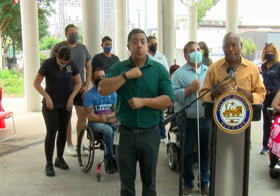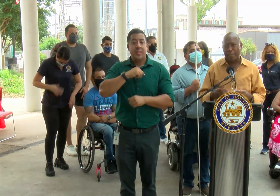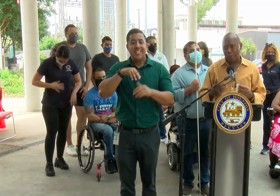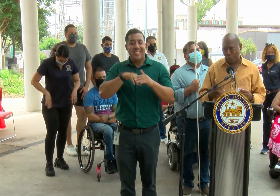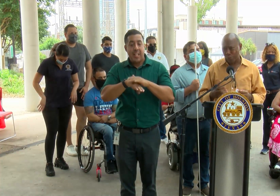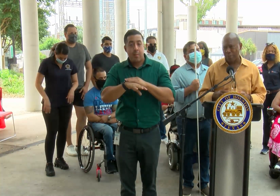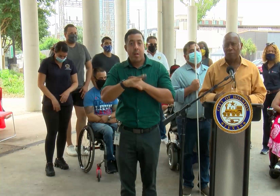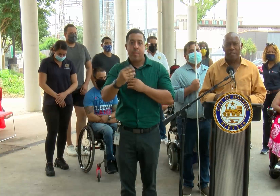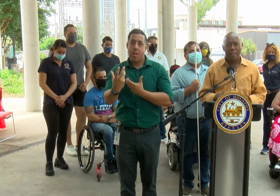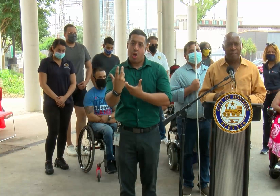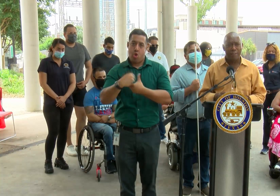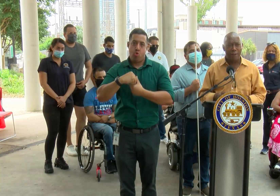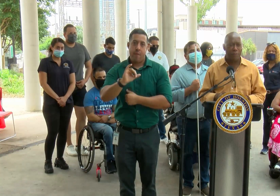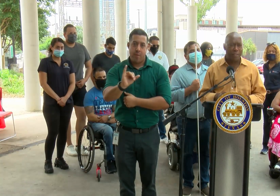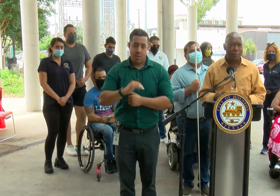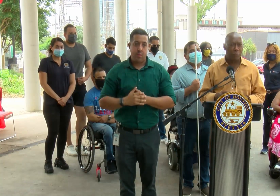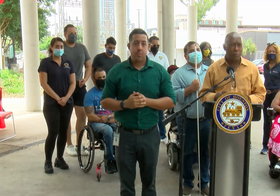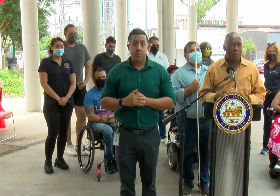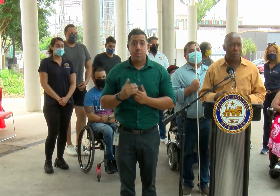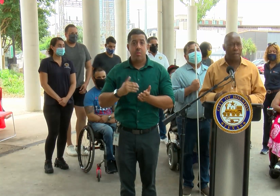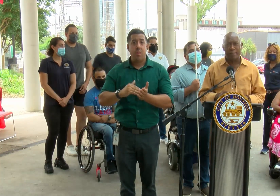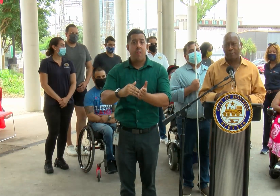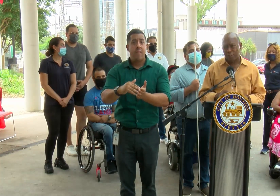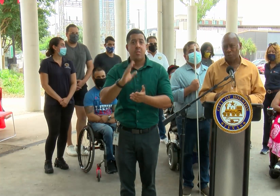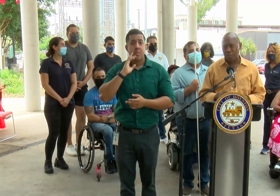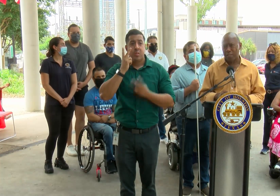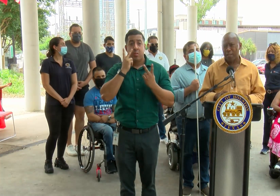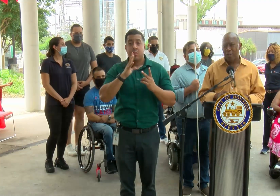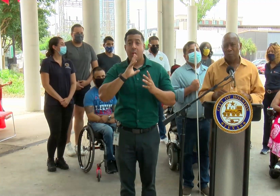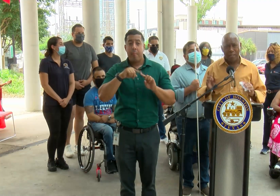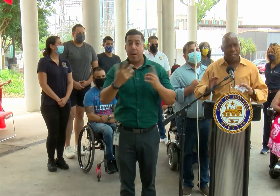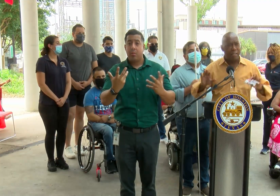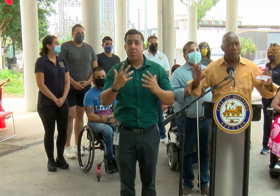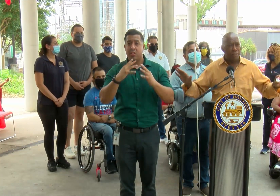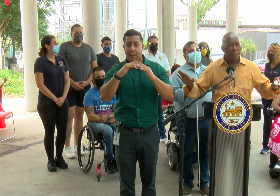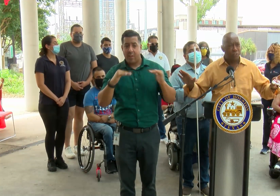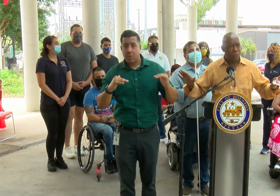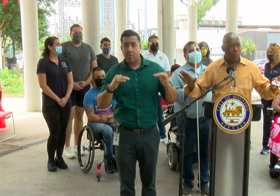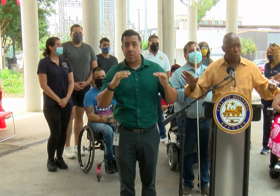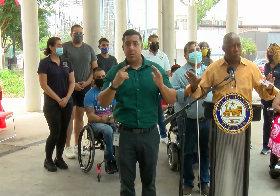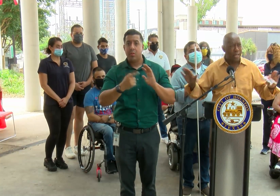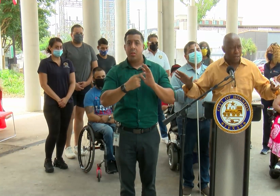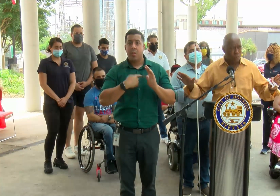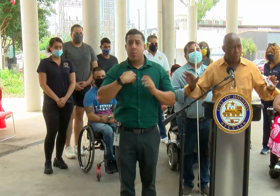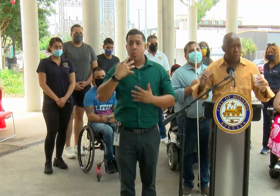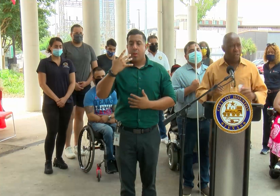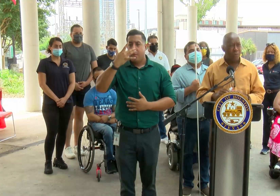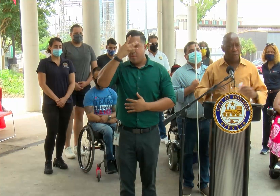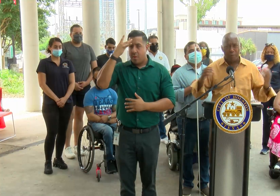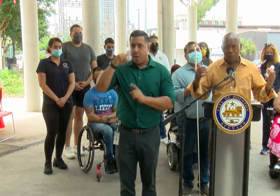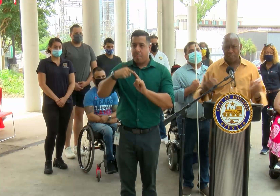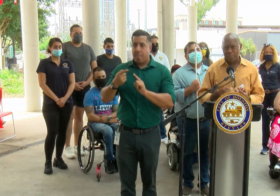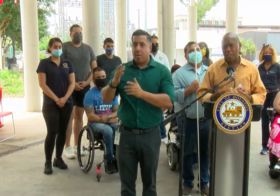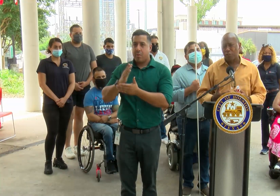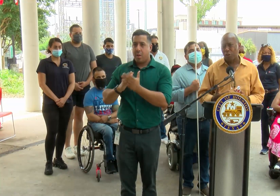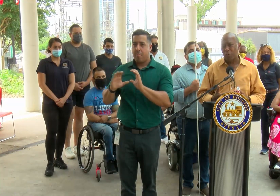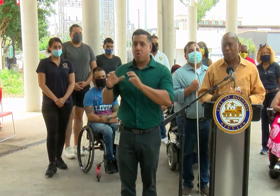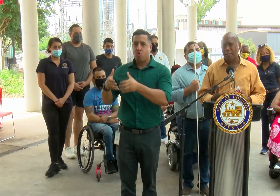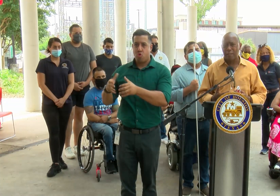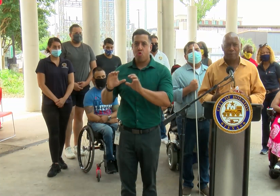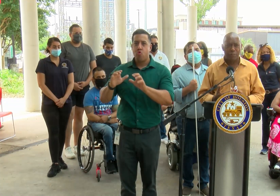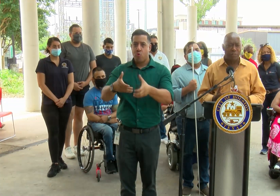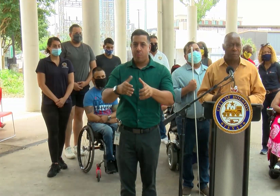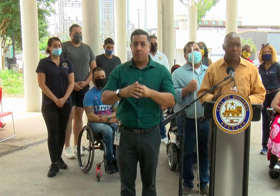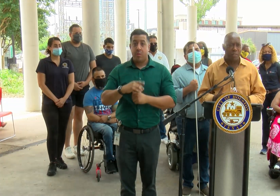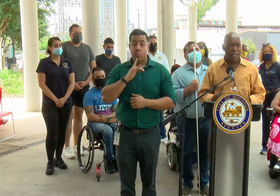accessible and inclusive. And then oftentimes when we talk about diversity, we leave certain groups out. Well, this is a